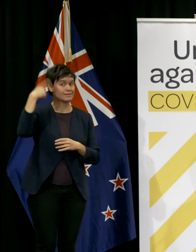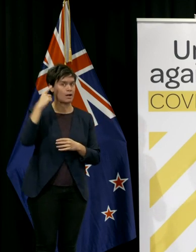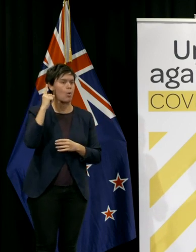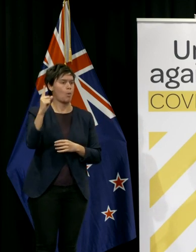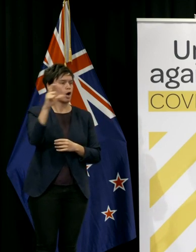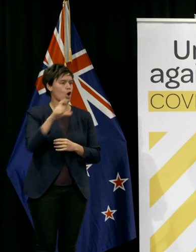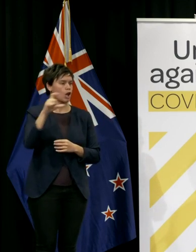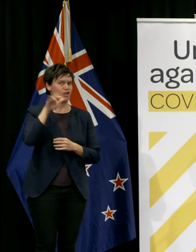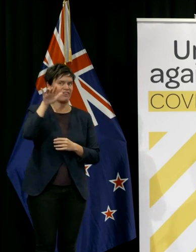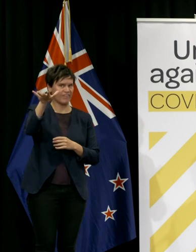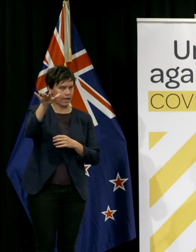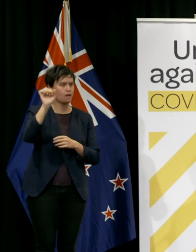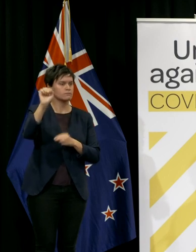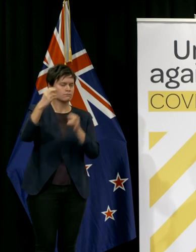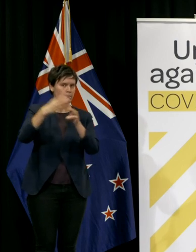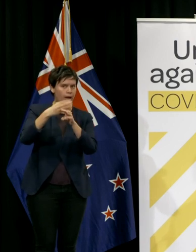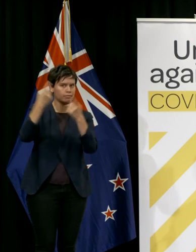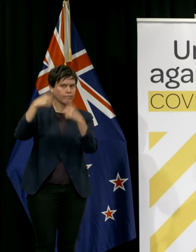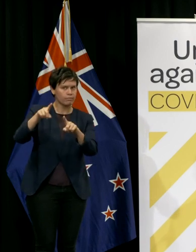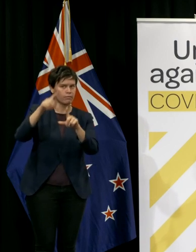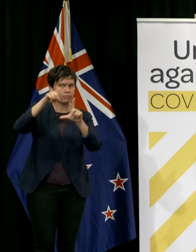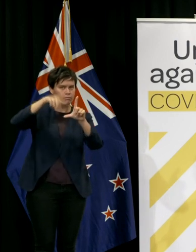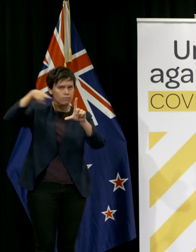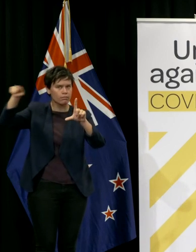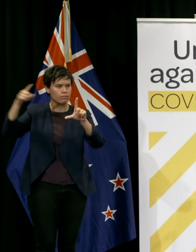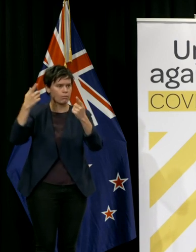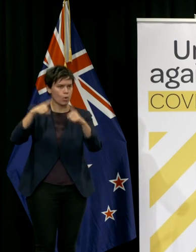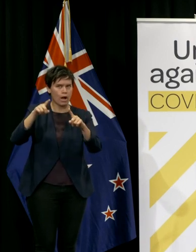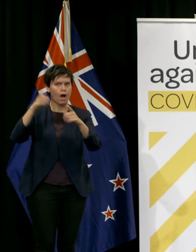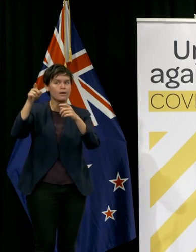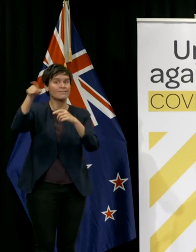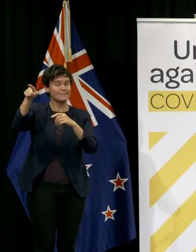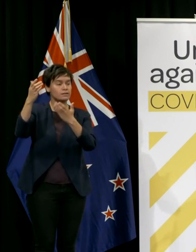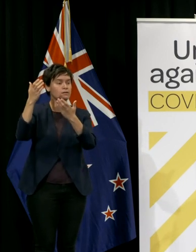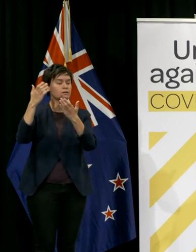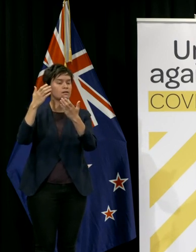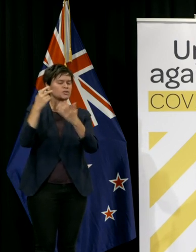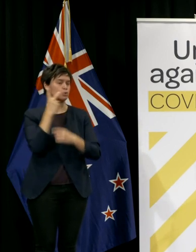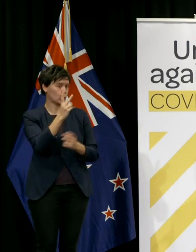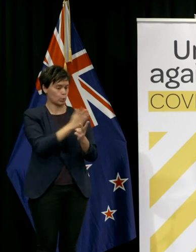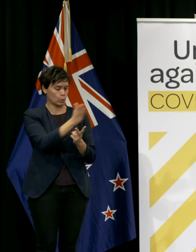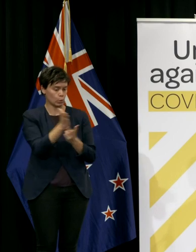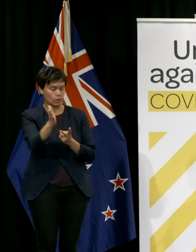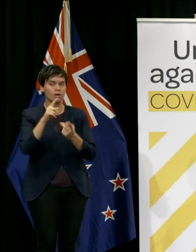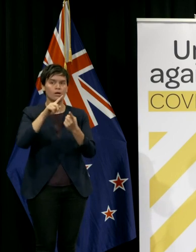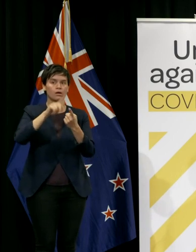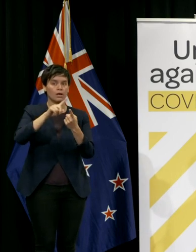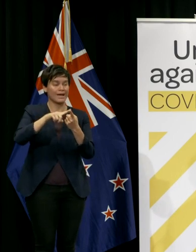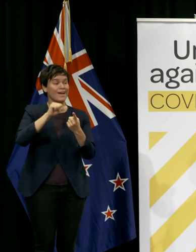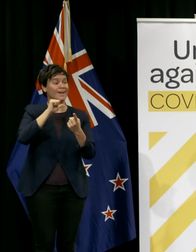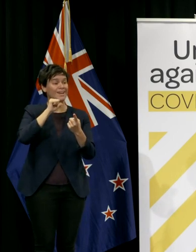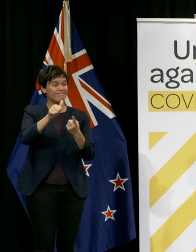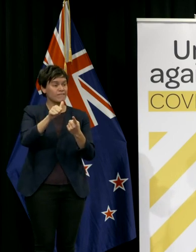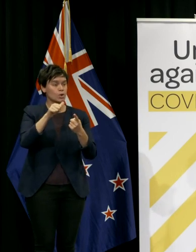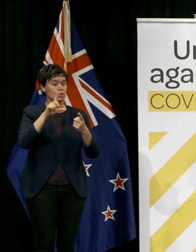was the value of that modelling was it showed not just what happens if you do nothing or what happens if you do something, it showed what happens